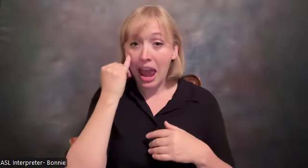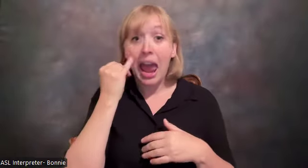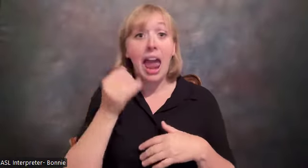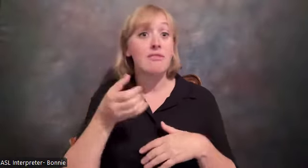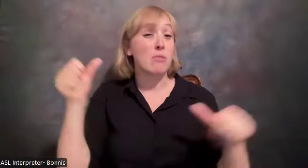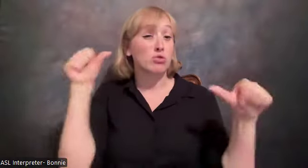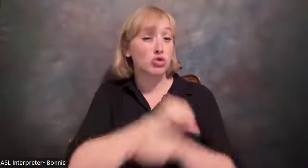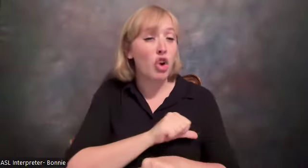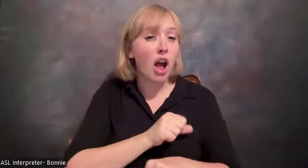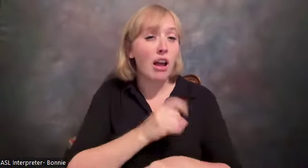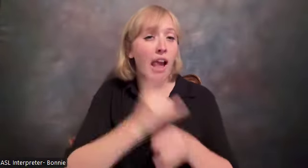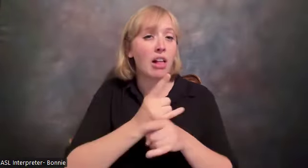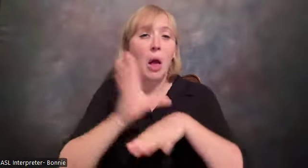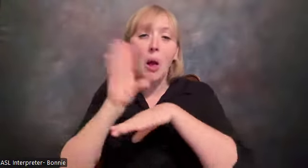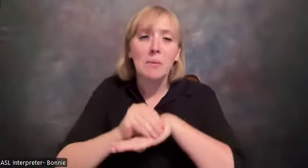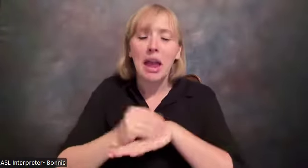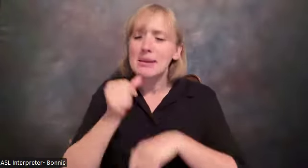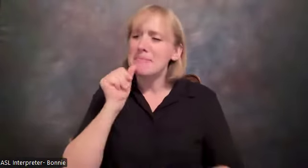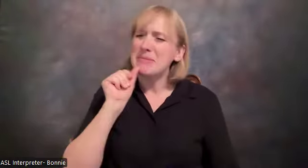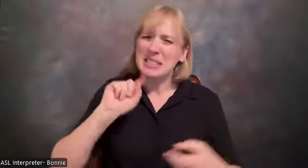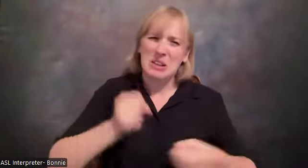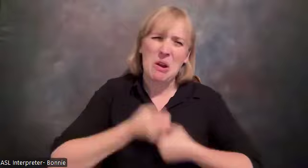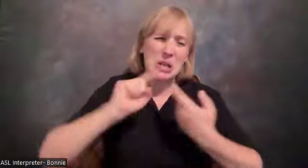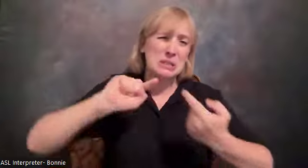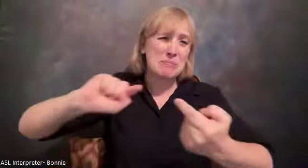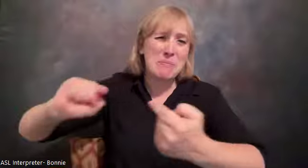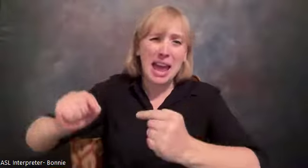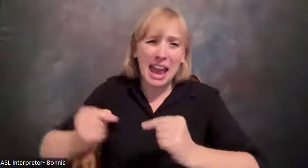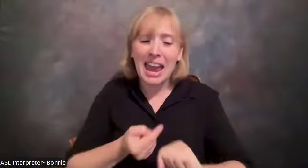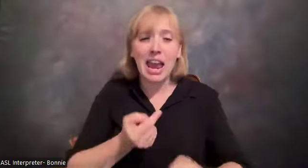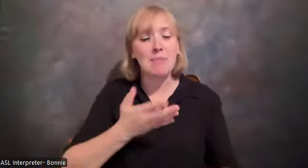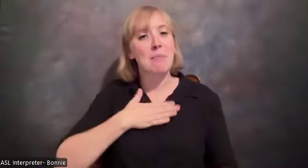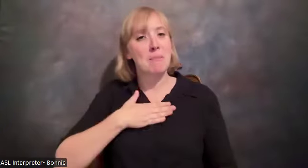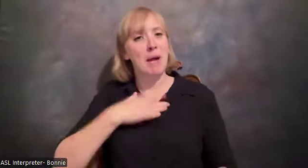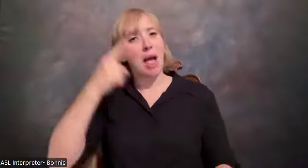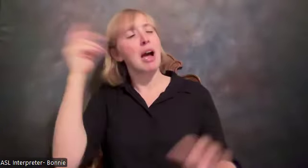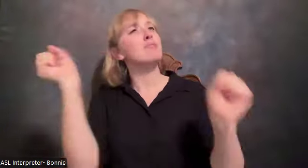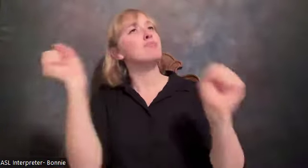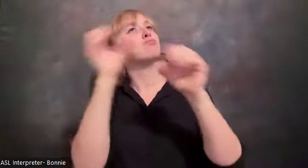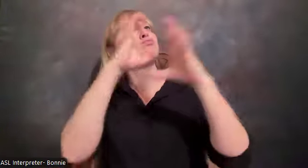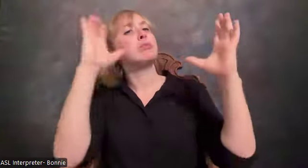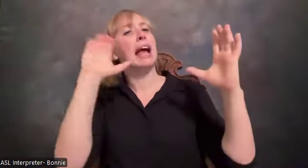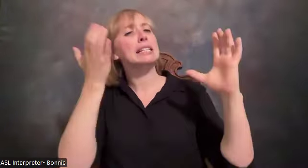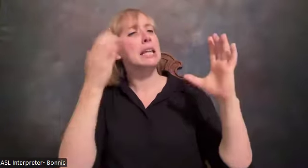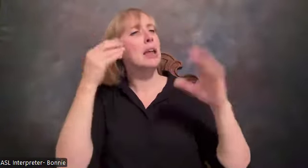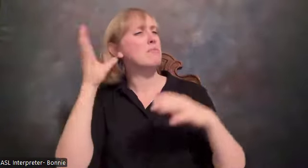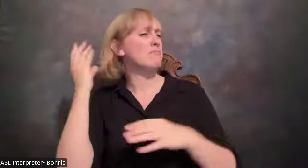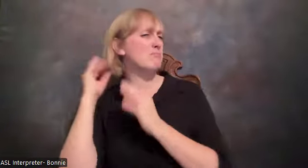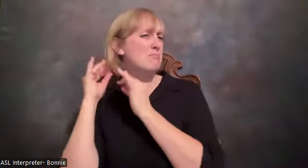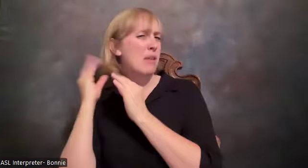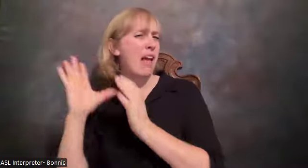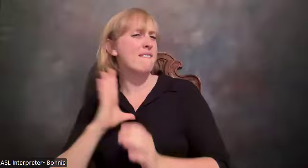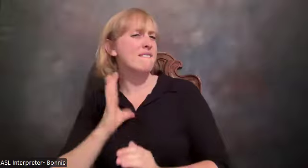drunk caused, I seem to have a mind that will always paint a picture that makes it okay for me to take another